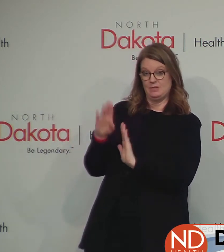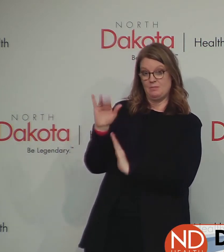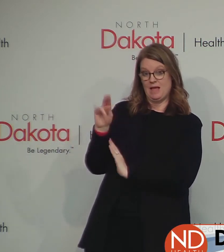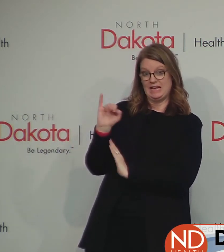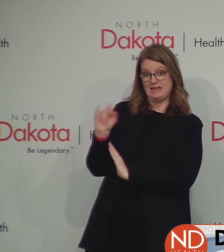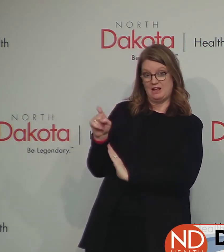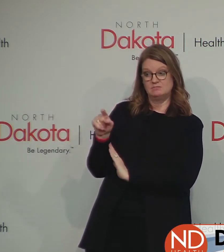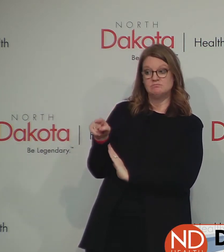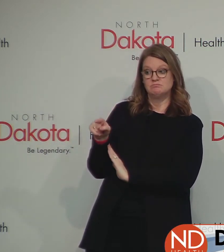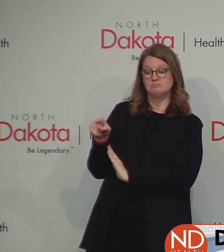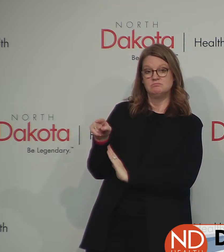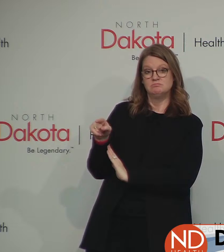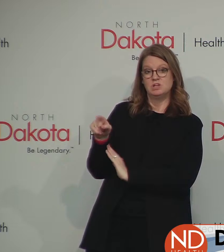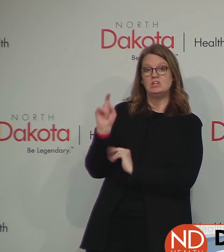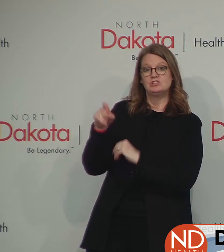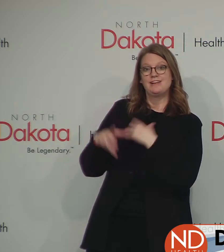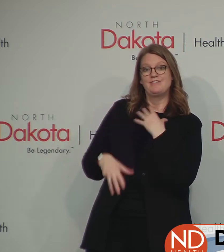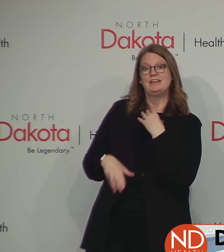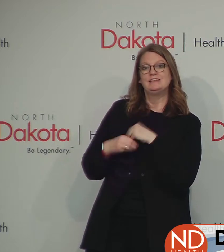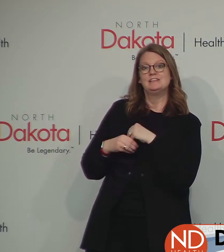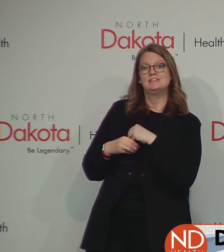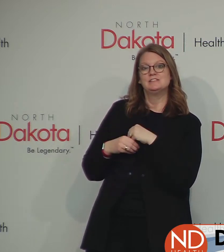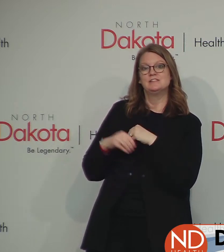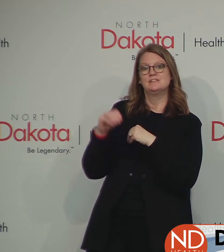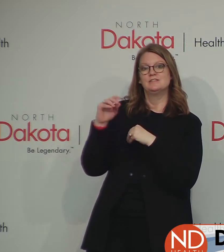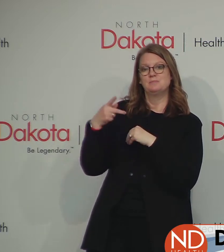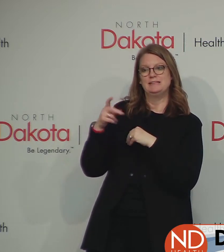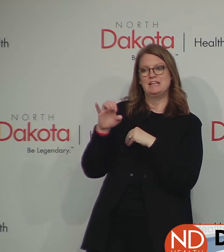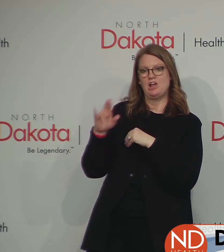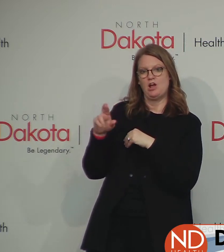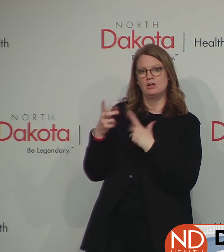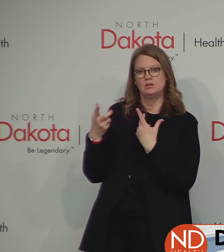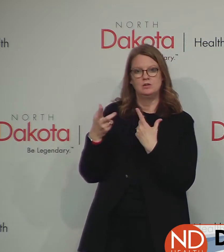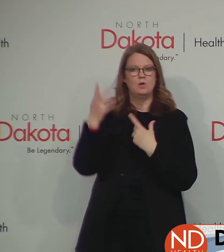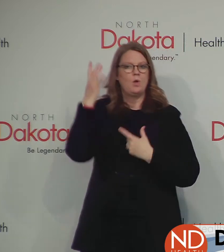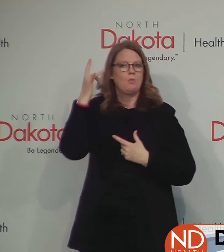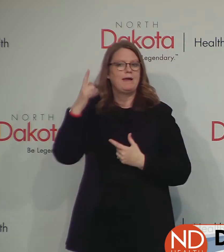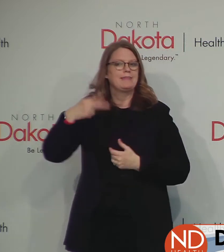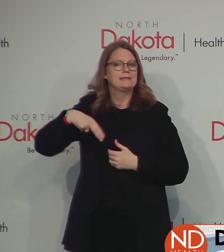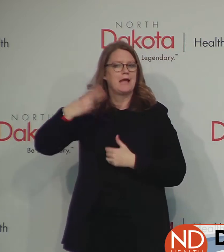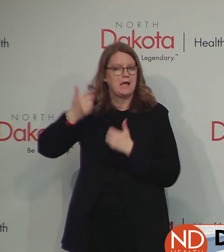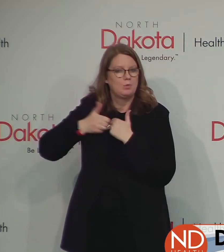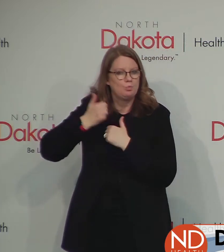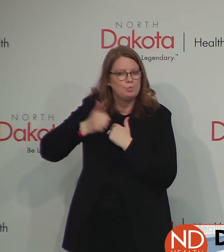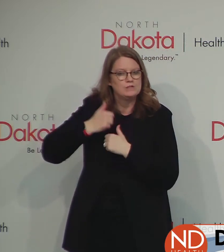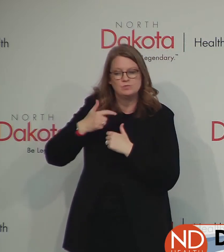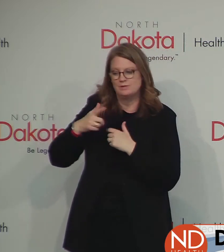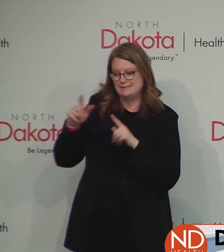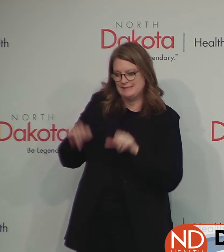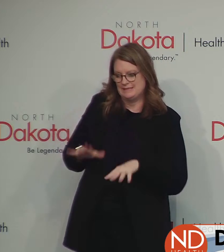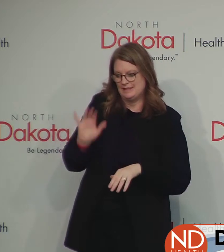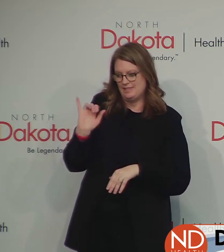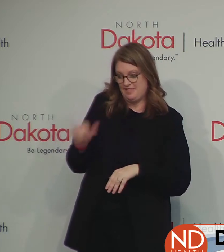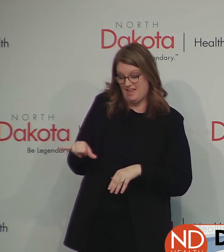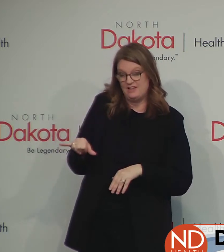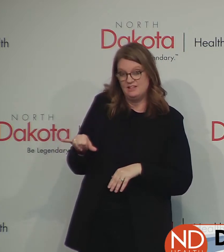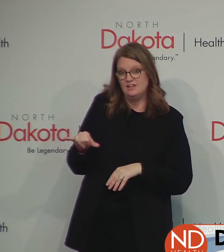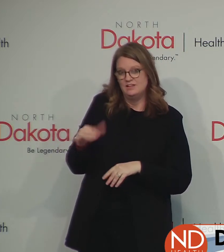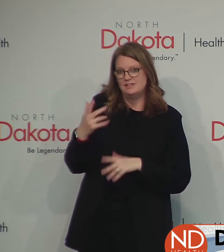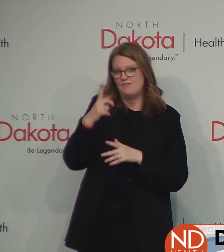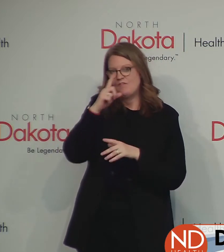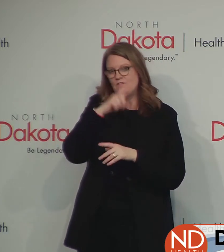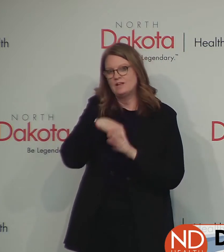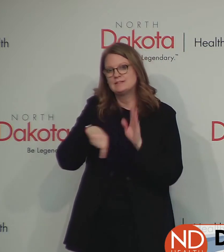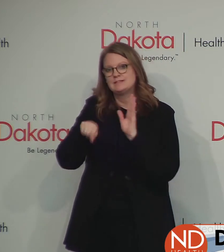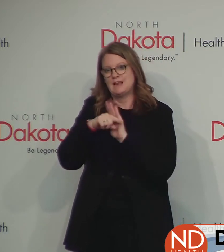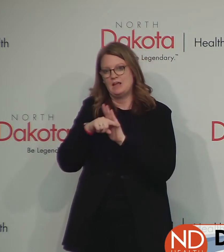Binax should have a follow-up PCR just to confirm, because there is a higher risk with those tests to have a false negative